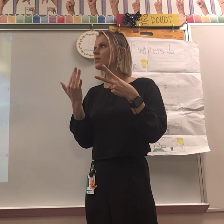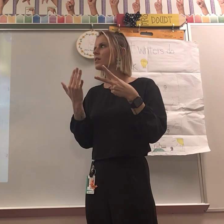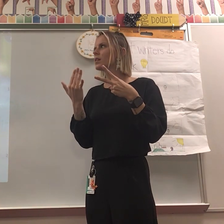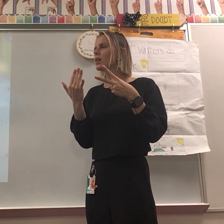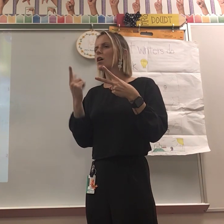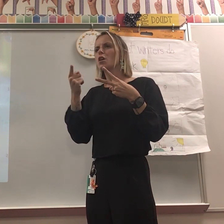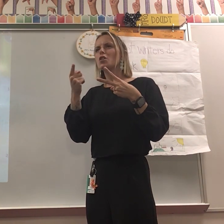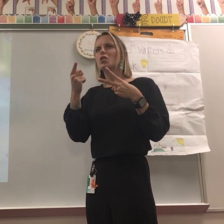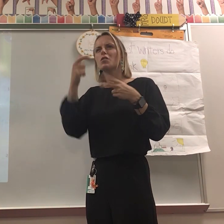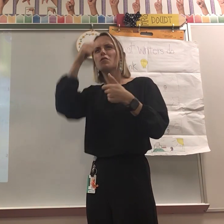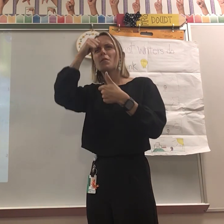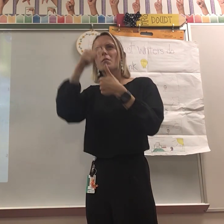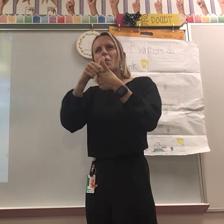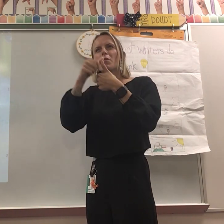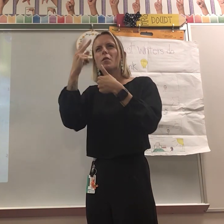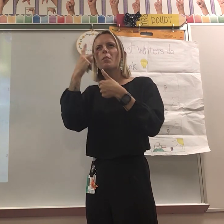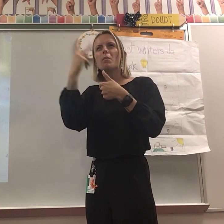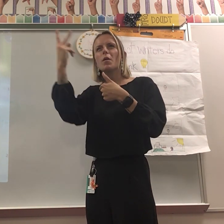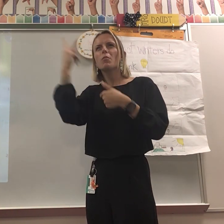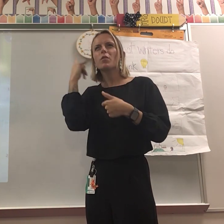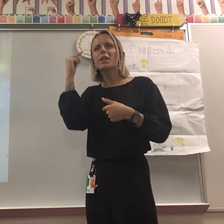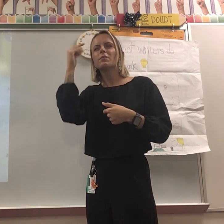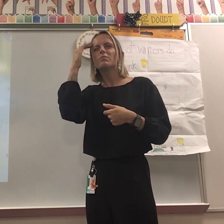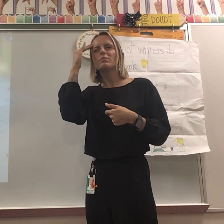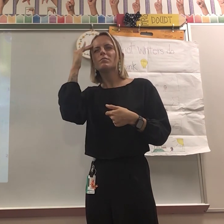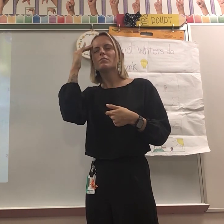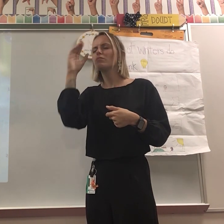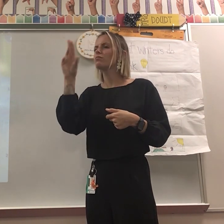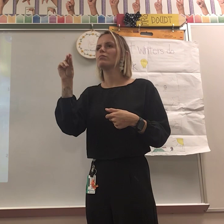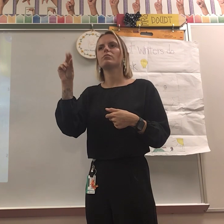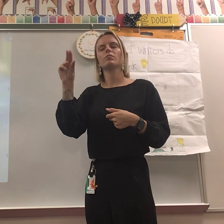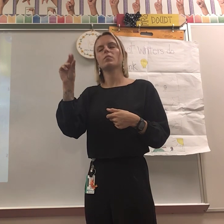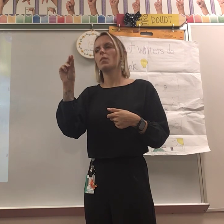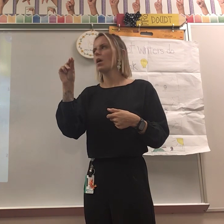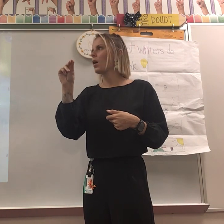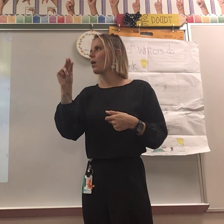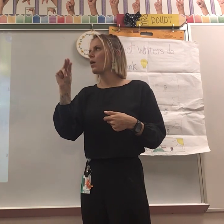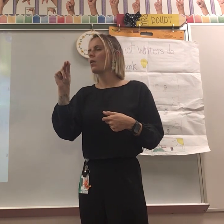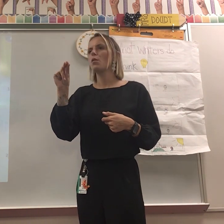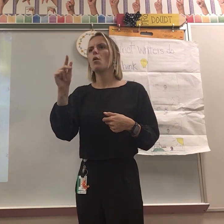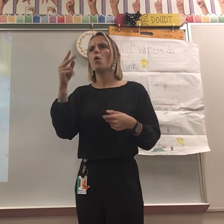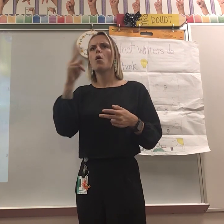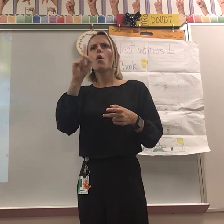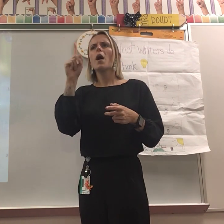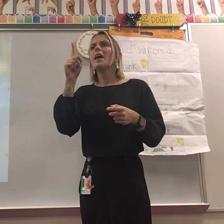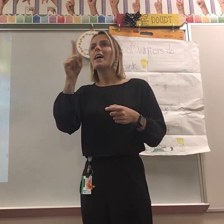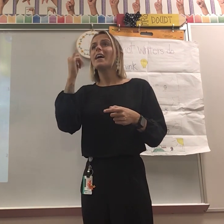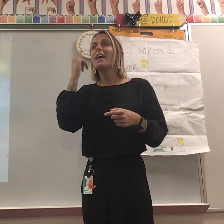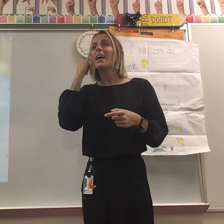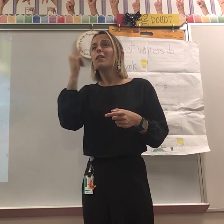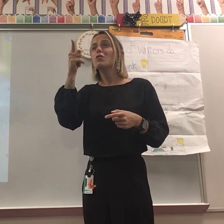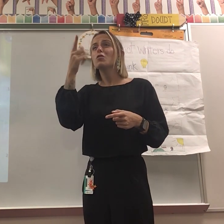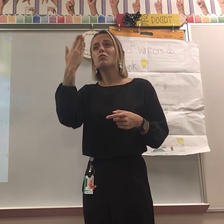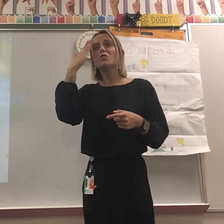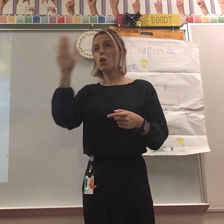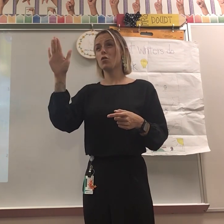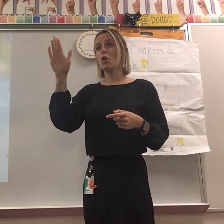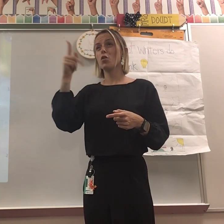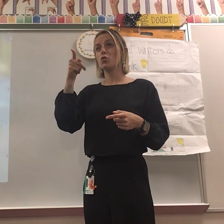memory? No. If you didn't know from your memory, where could you look? On the whiteboard or? Oh, you could look on the